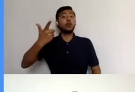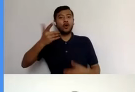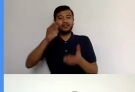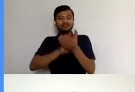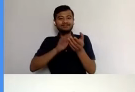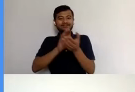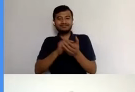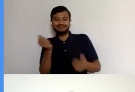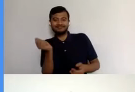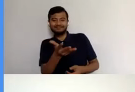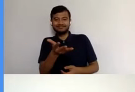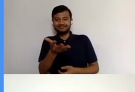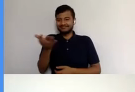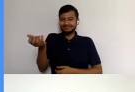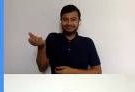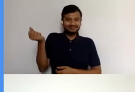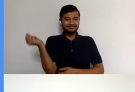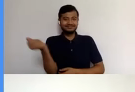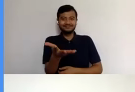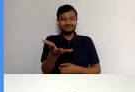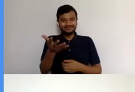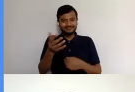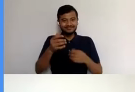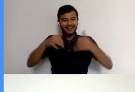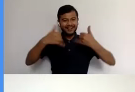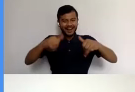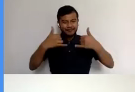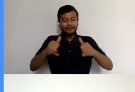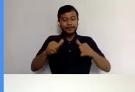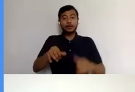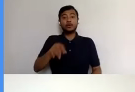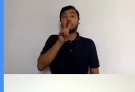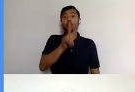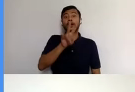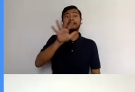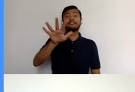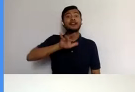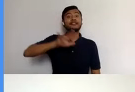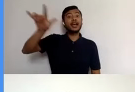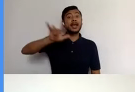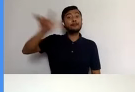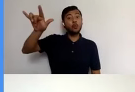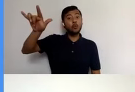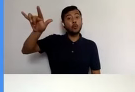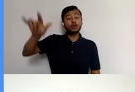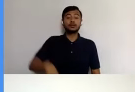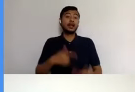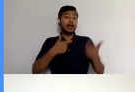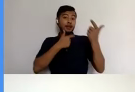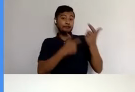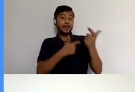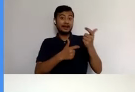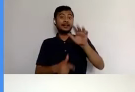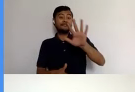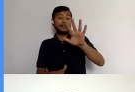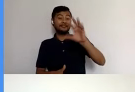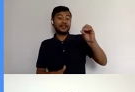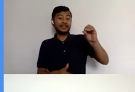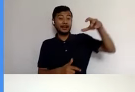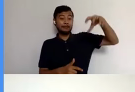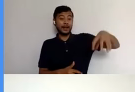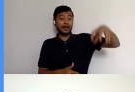35 airports today with Wi-Fi, about 50 military bases. In fact, in New York City, where there was